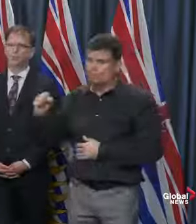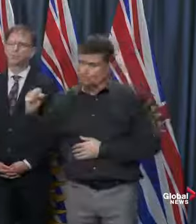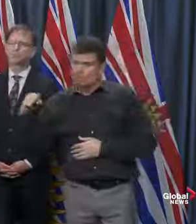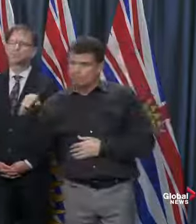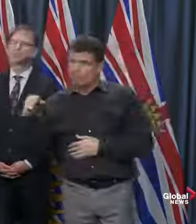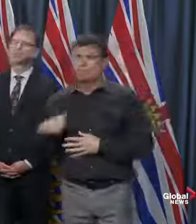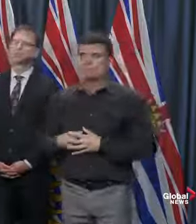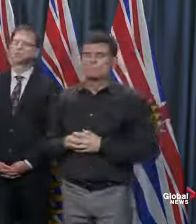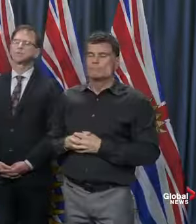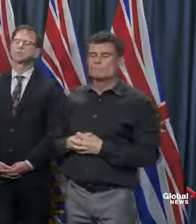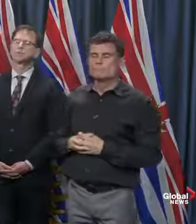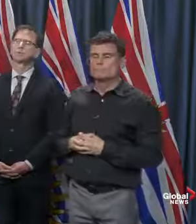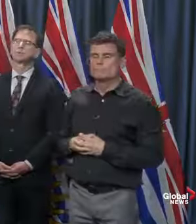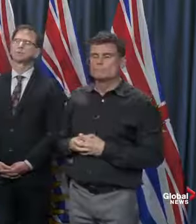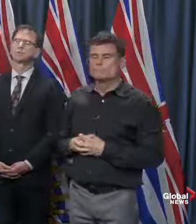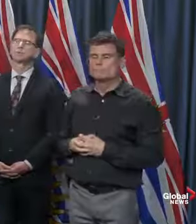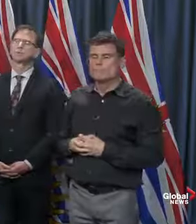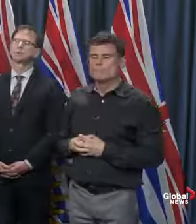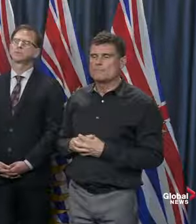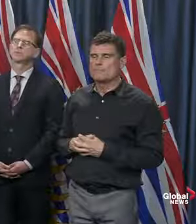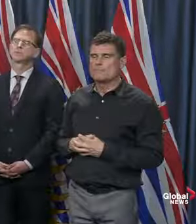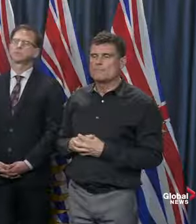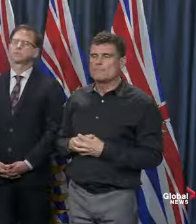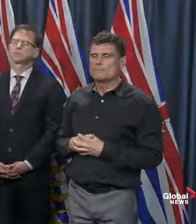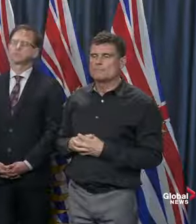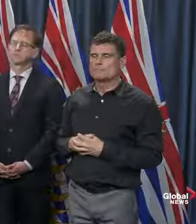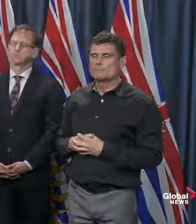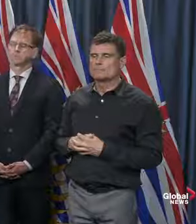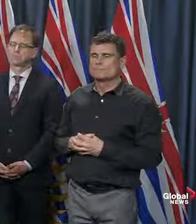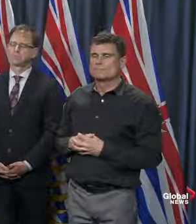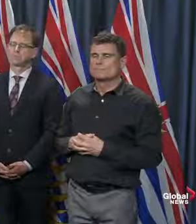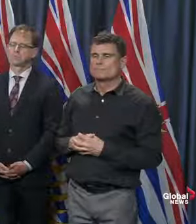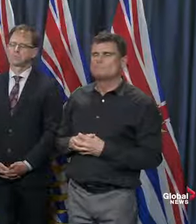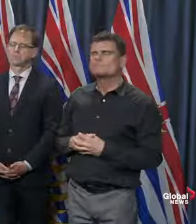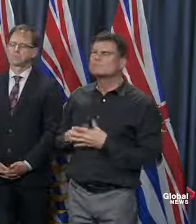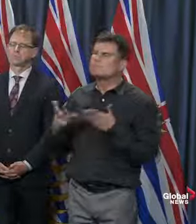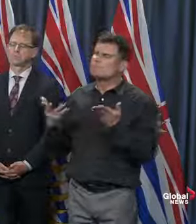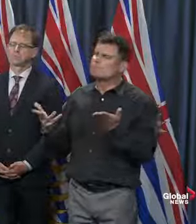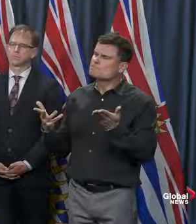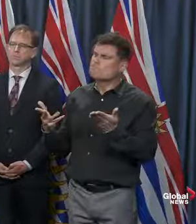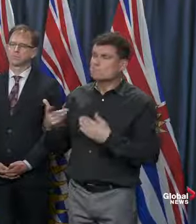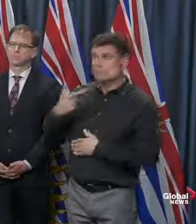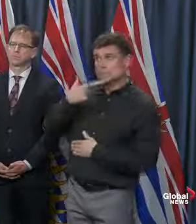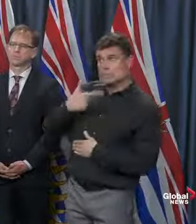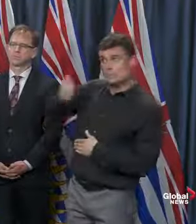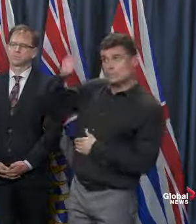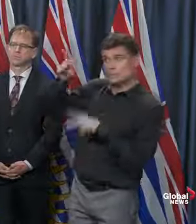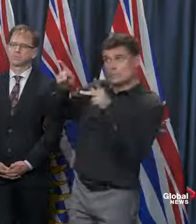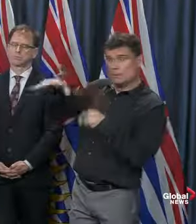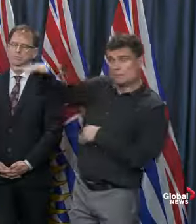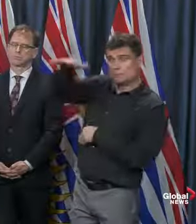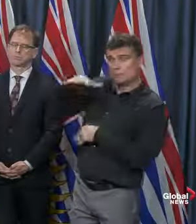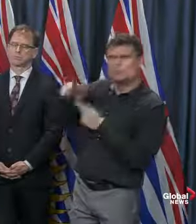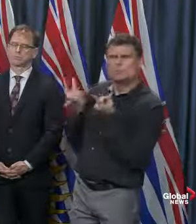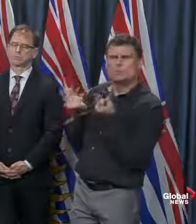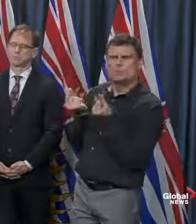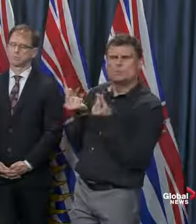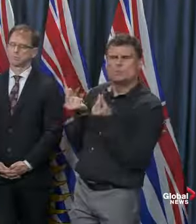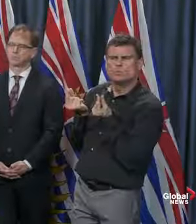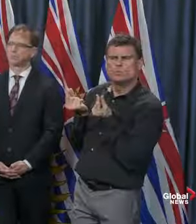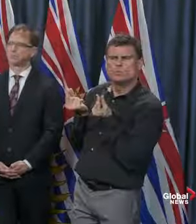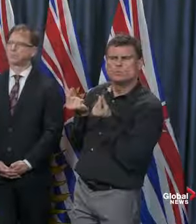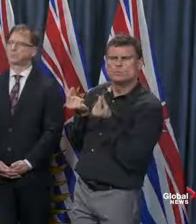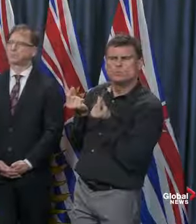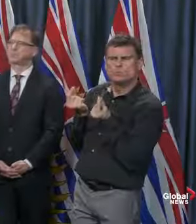I guess speaking about the seniors, what sort of steps should people be taking to make sure, senior family members, community